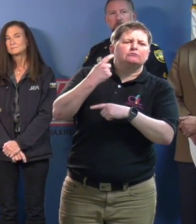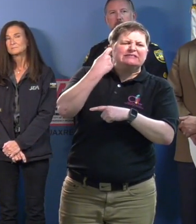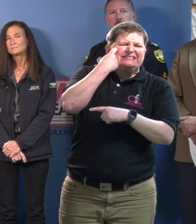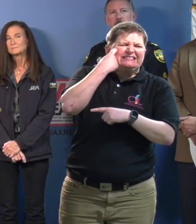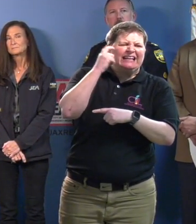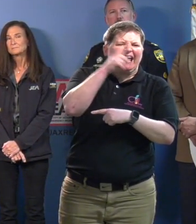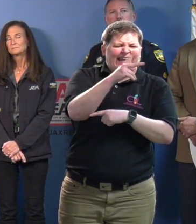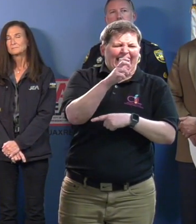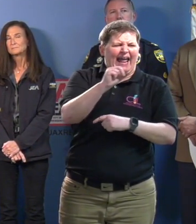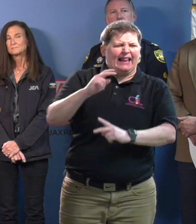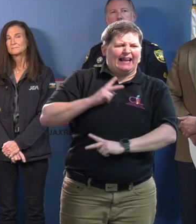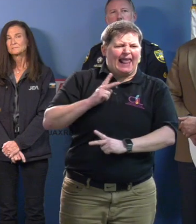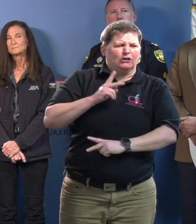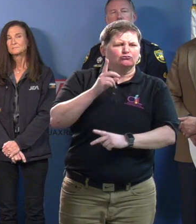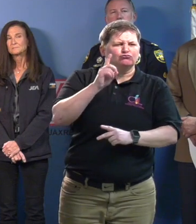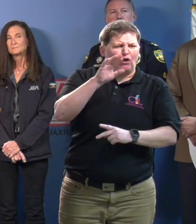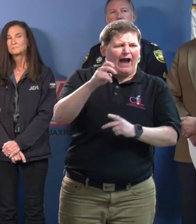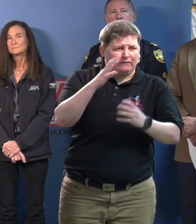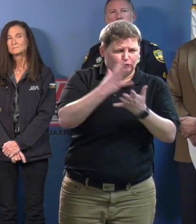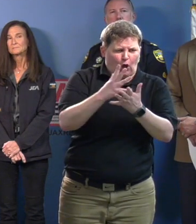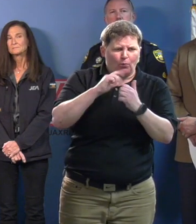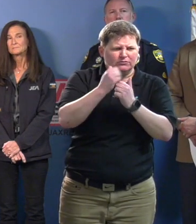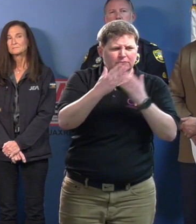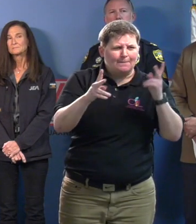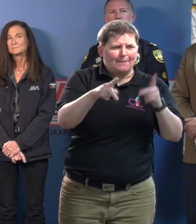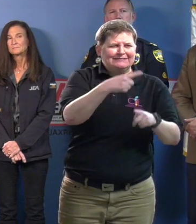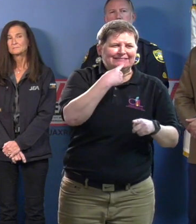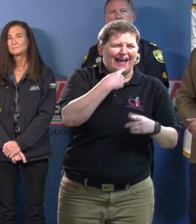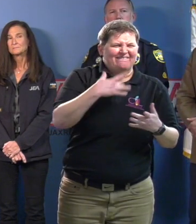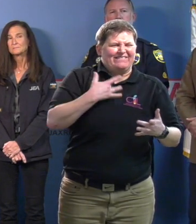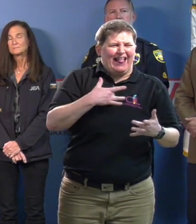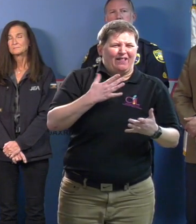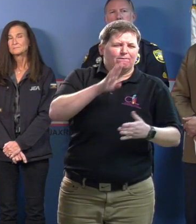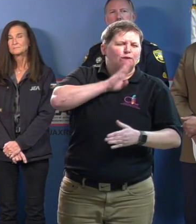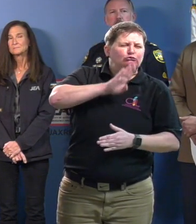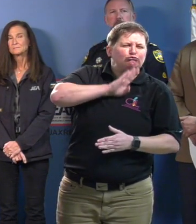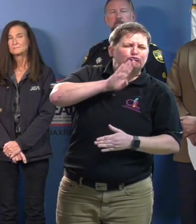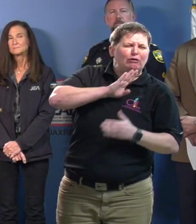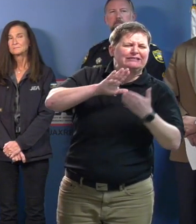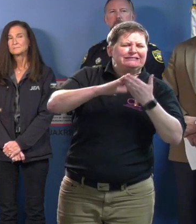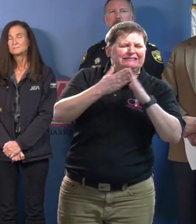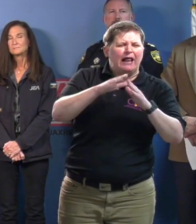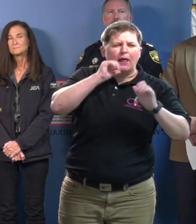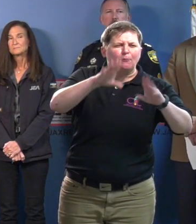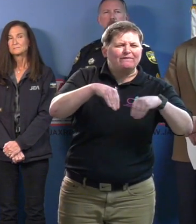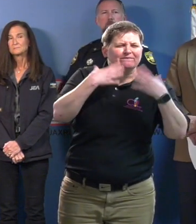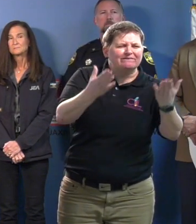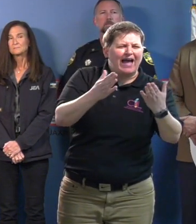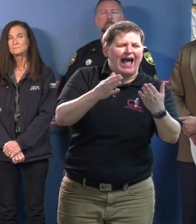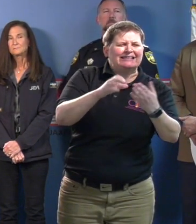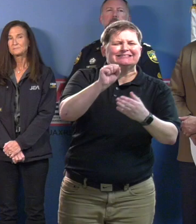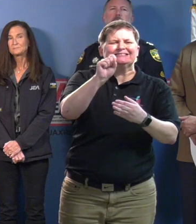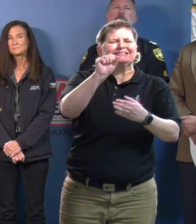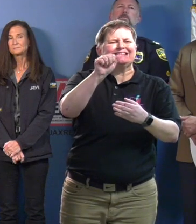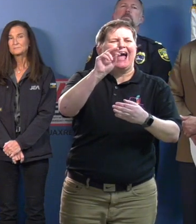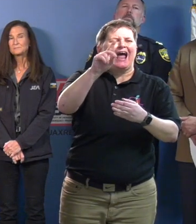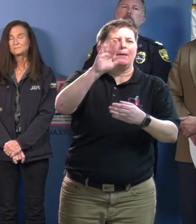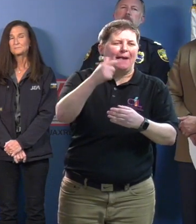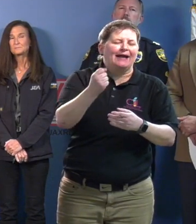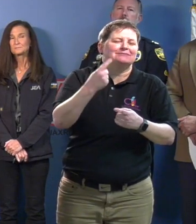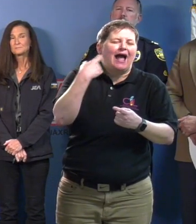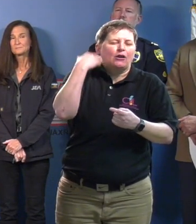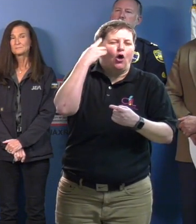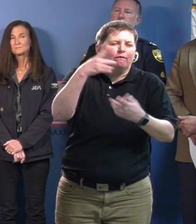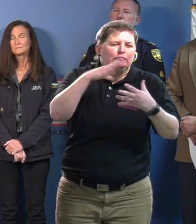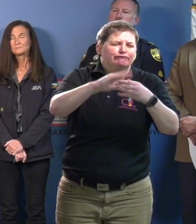and we were talking with some people who expressed some frustration over the city not providing sandbags. I know you've talked about this in the past. Can you kind of explain why that